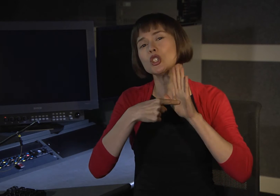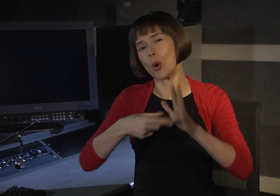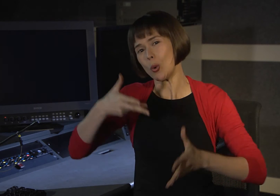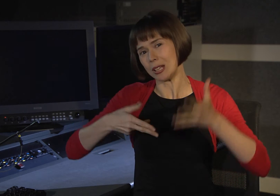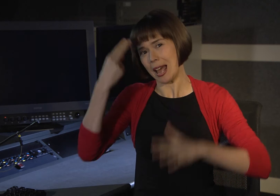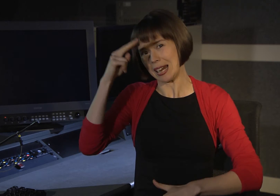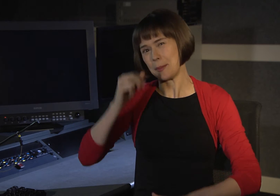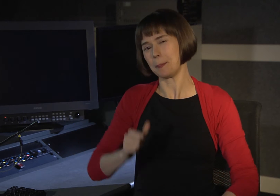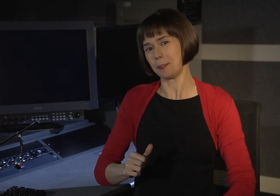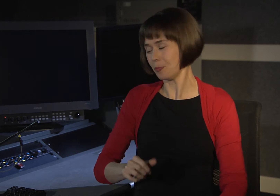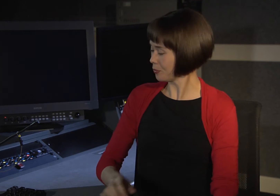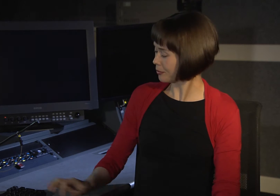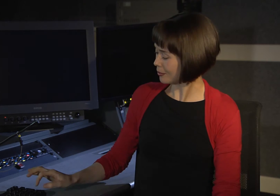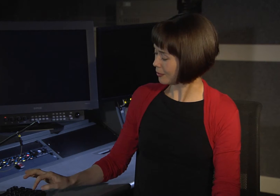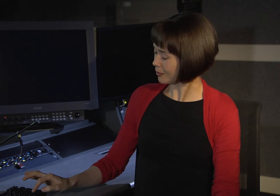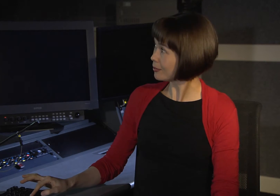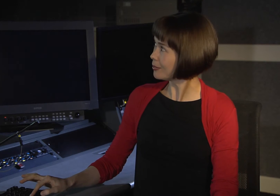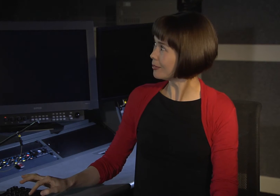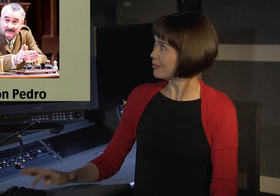name, and then I'll show you their sign name.